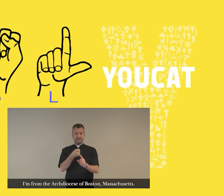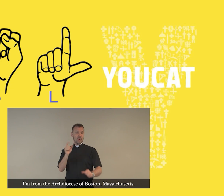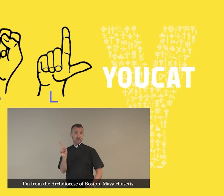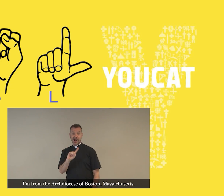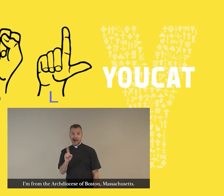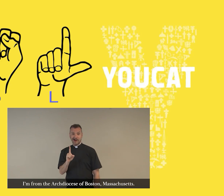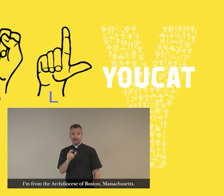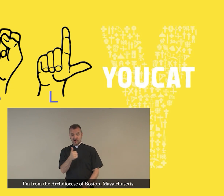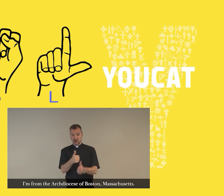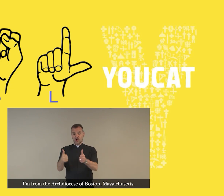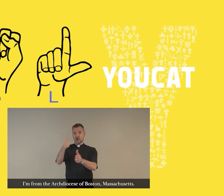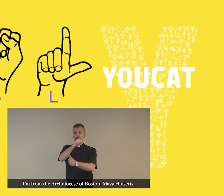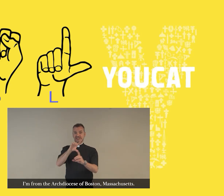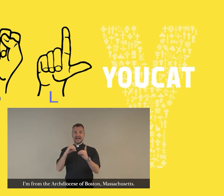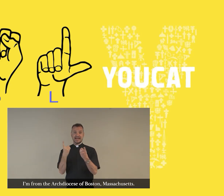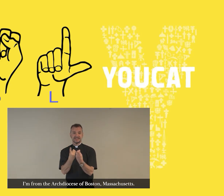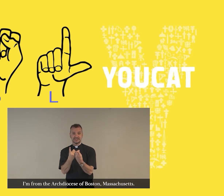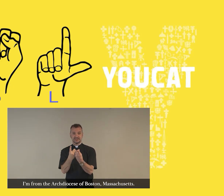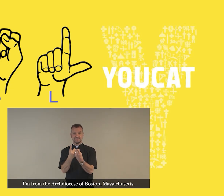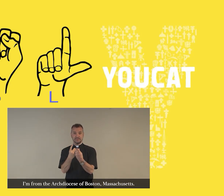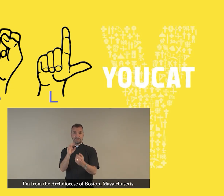I'm from the Archdiocese of Boston, Massachusetts.